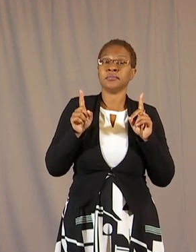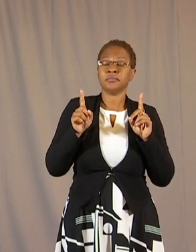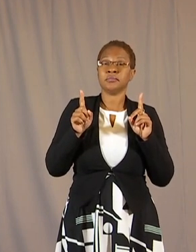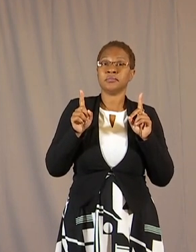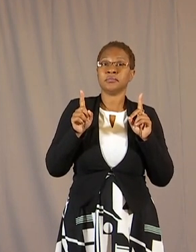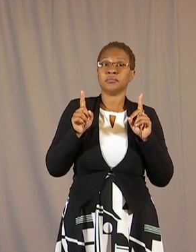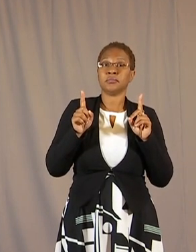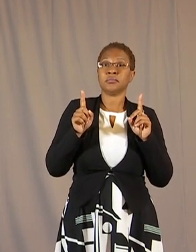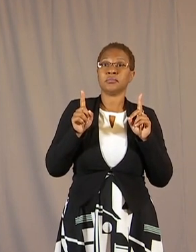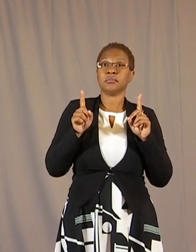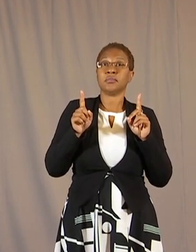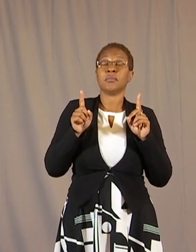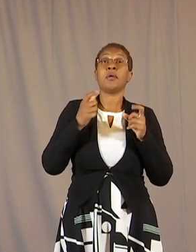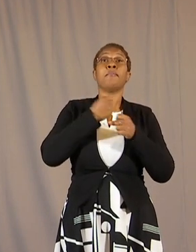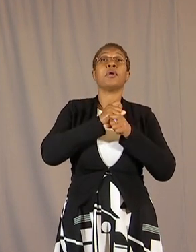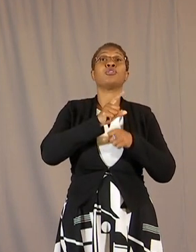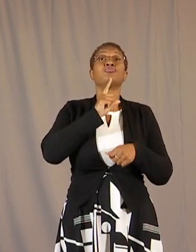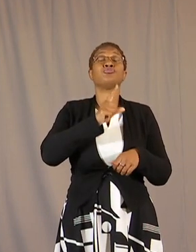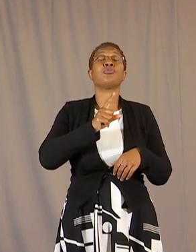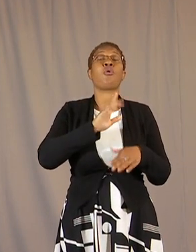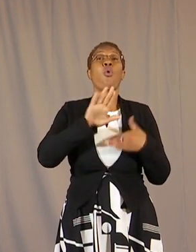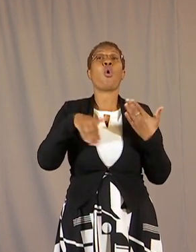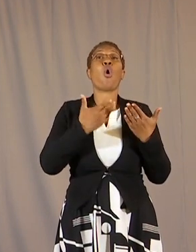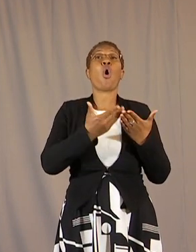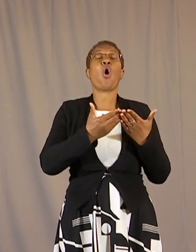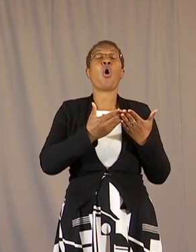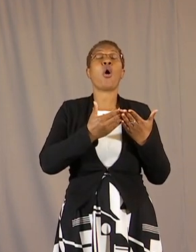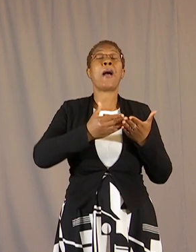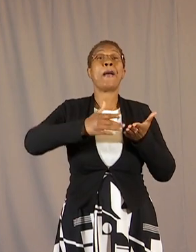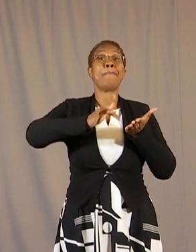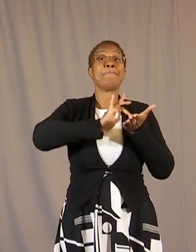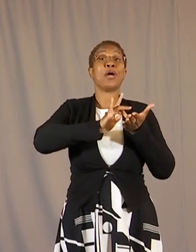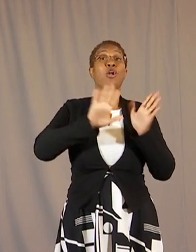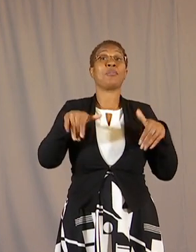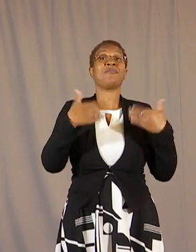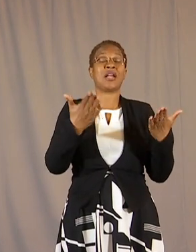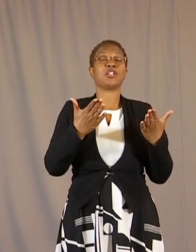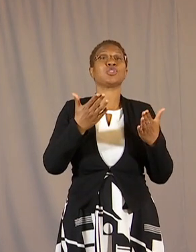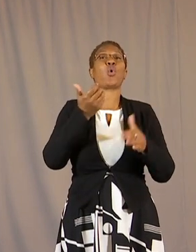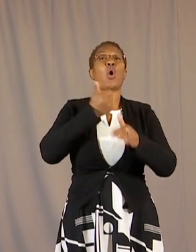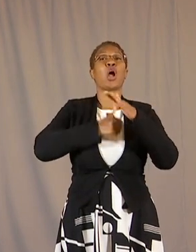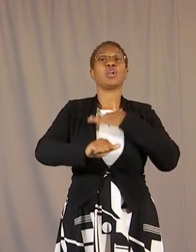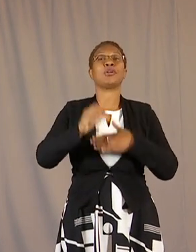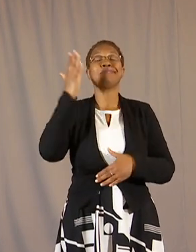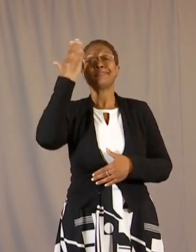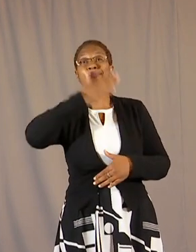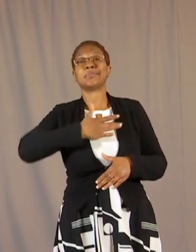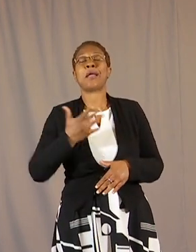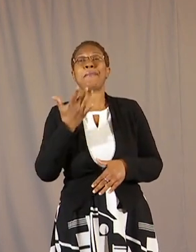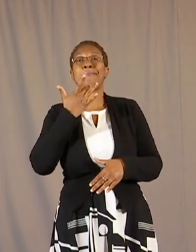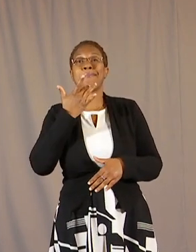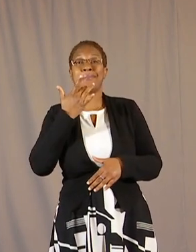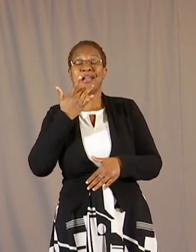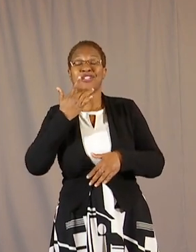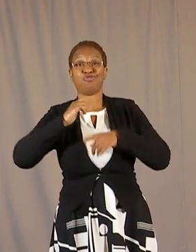having all medical providers undergo implicit bias training to allow for that cultural competence. I think